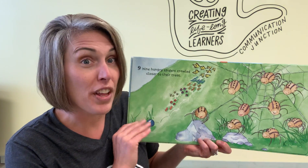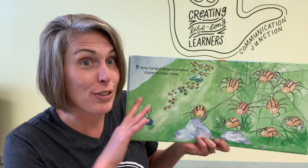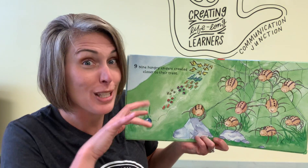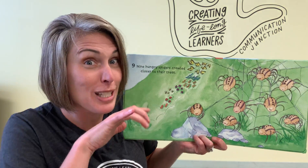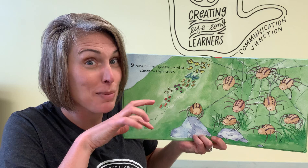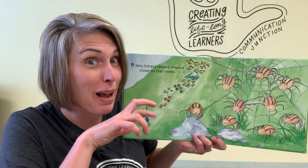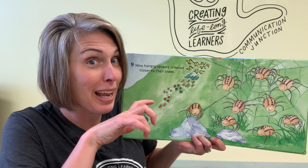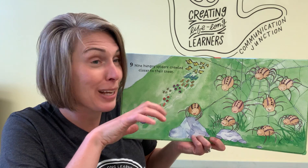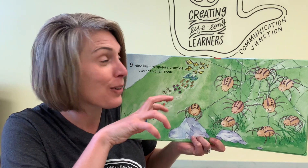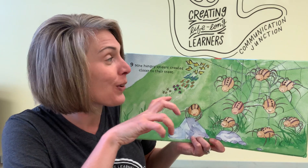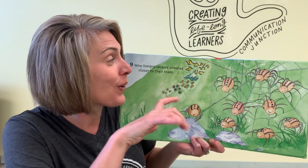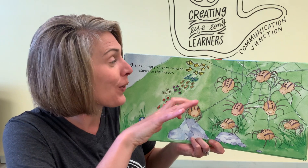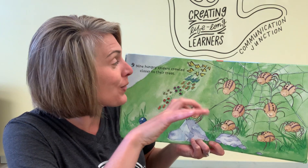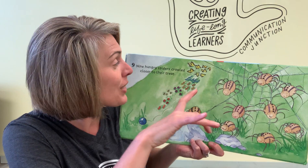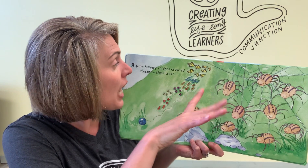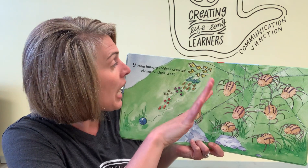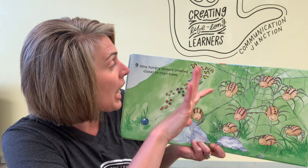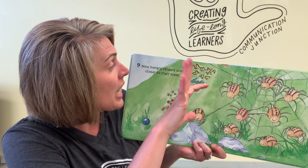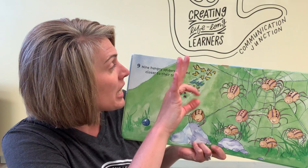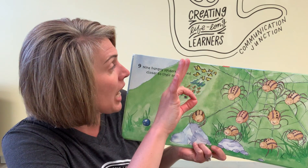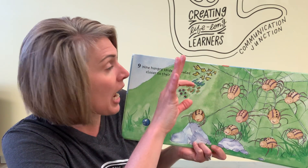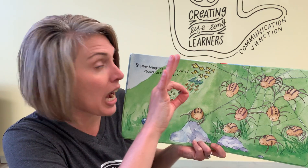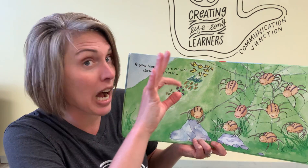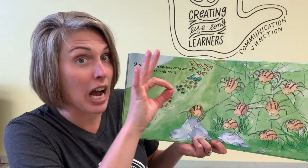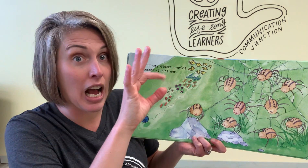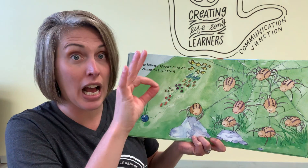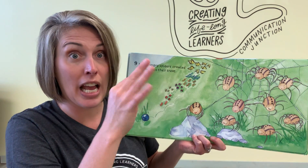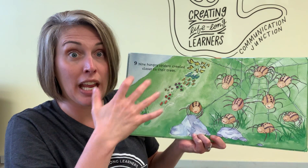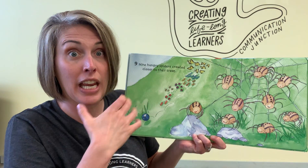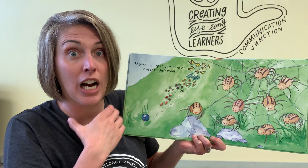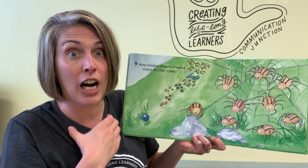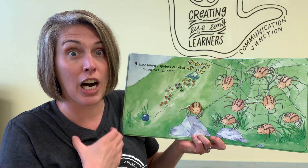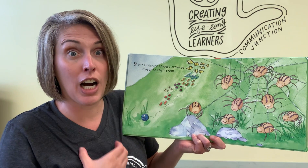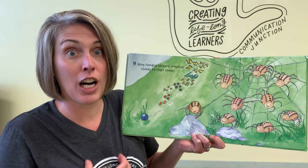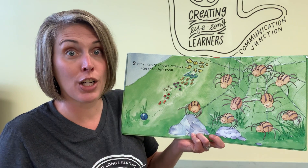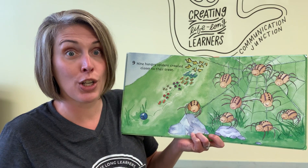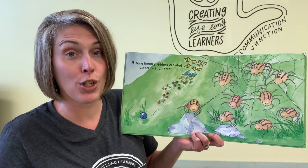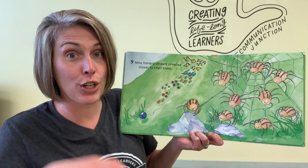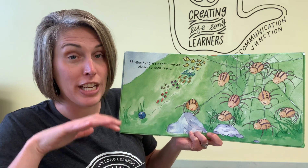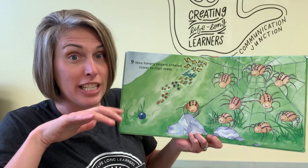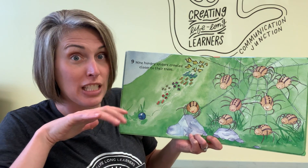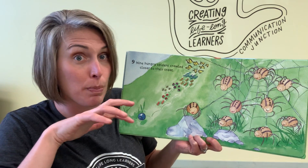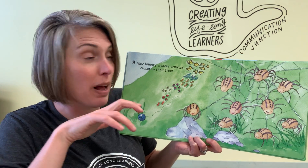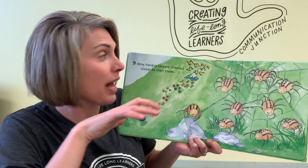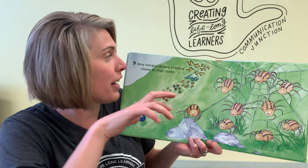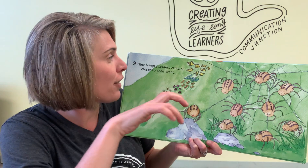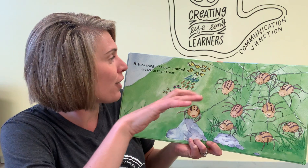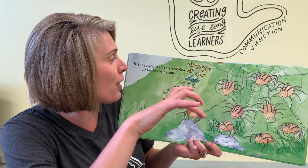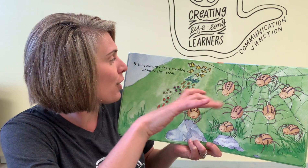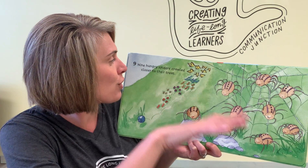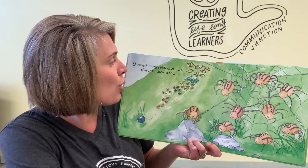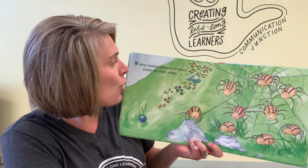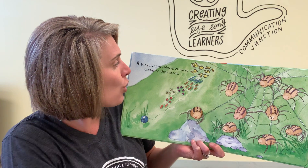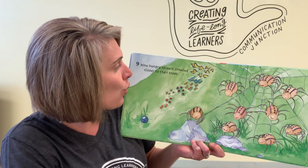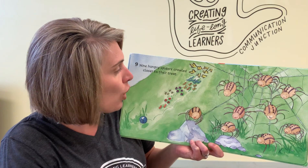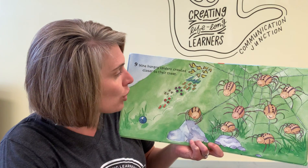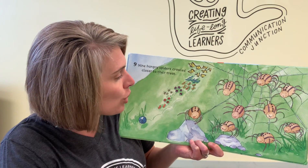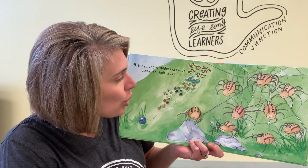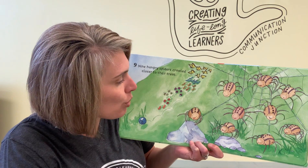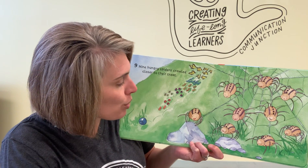There's the spiders. 9 hungry spiders crawled